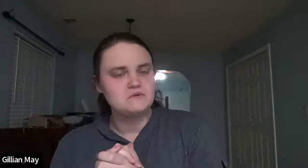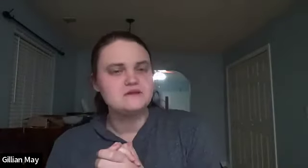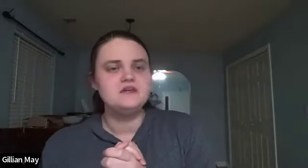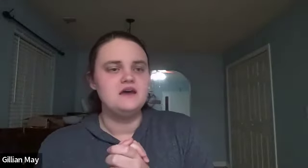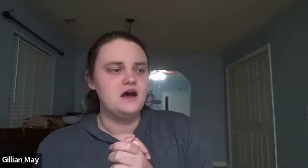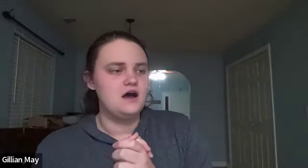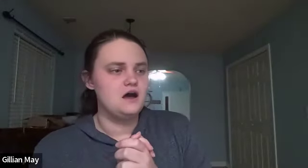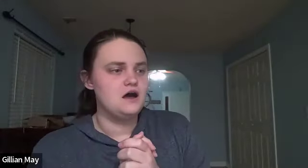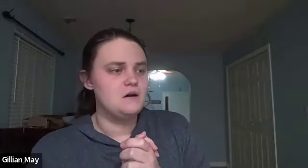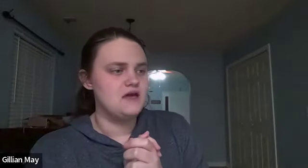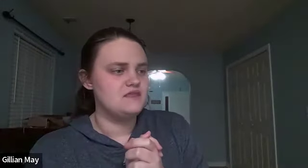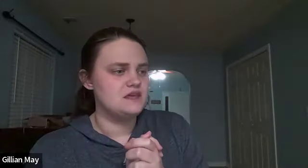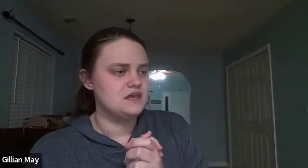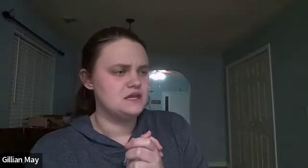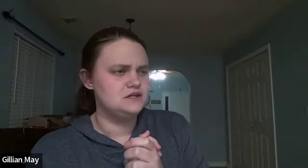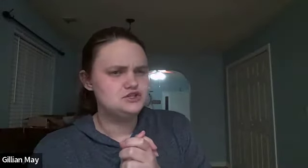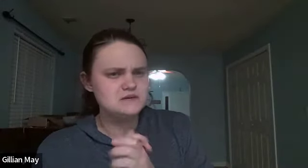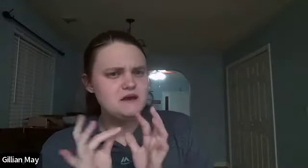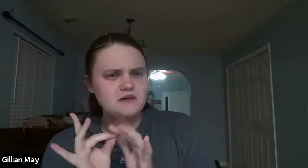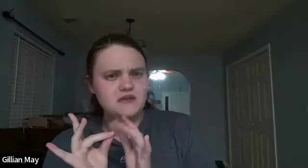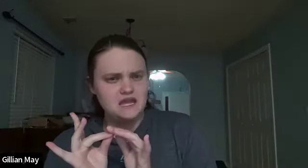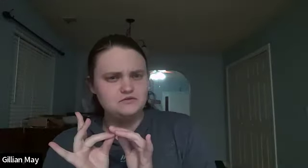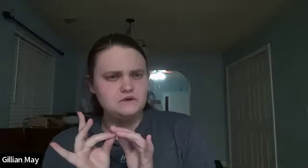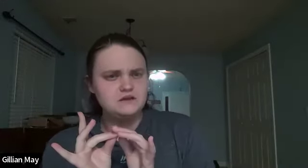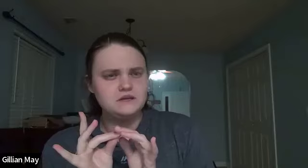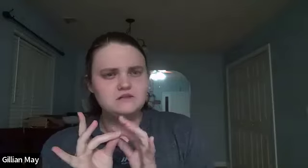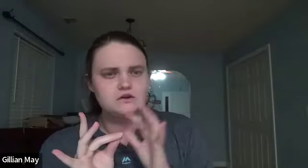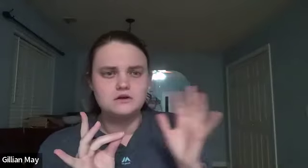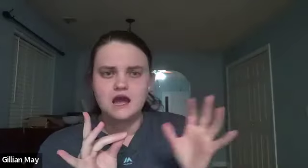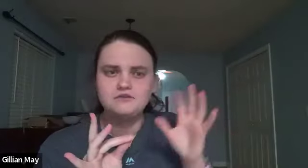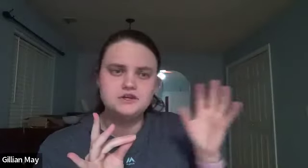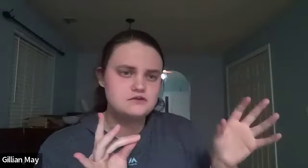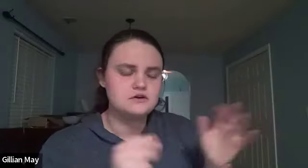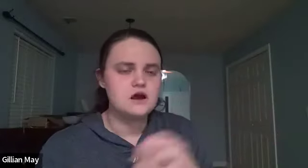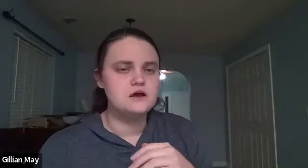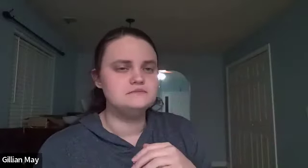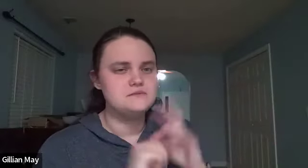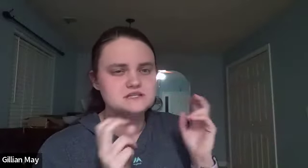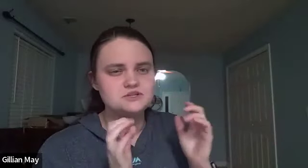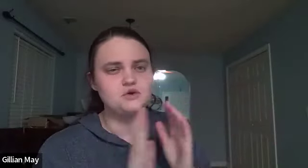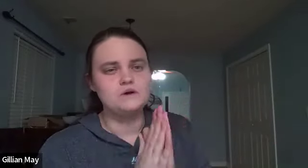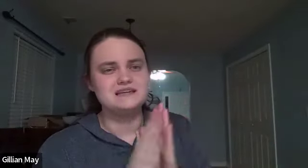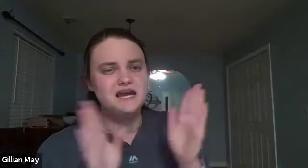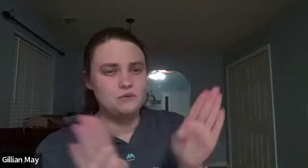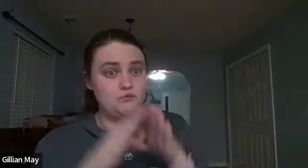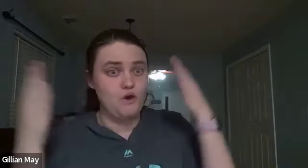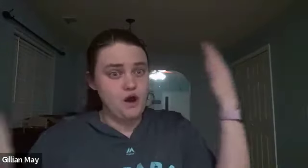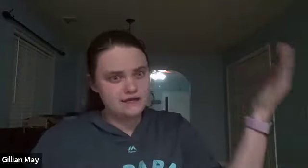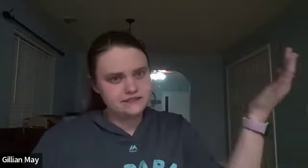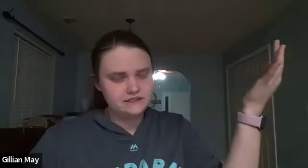one. And then usually by about the 8th week, we either have another type of subject or it's kind of a broad.